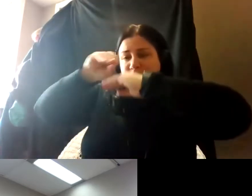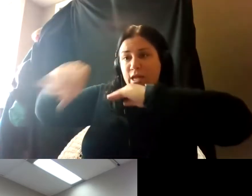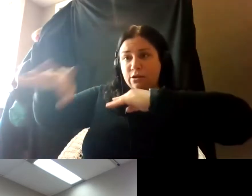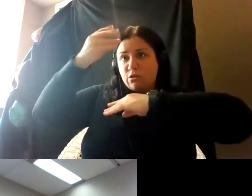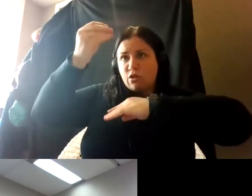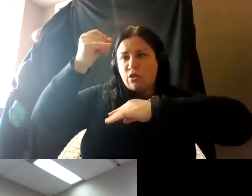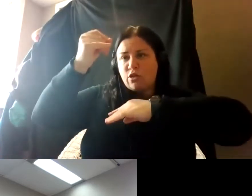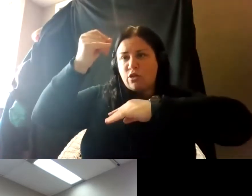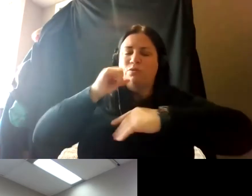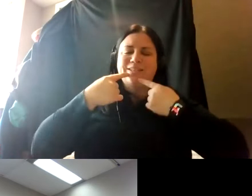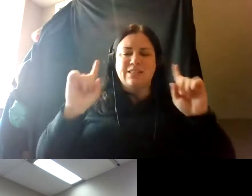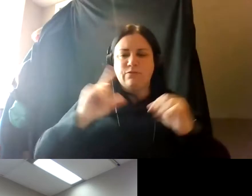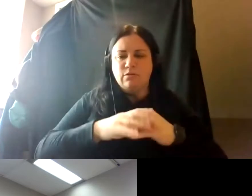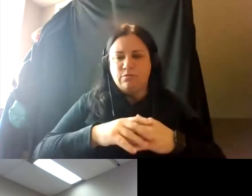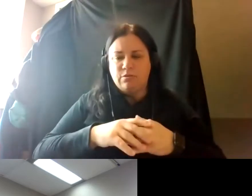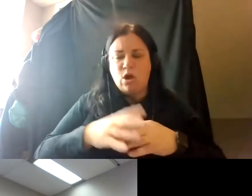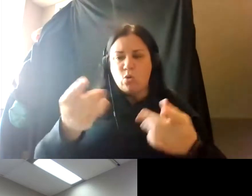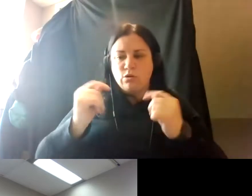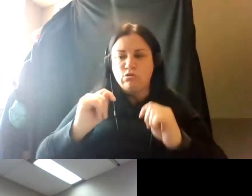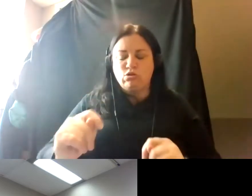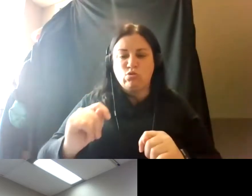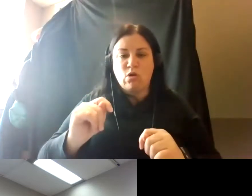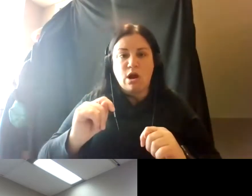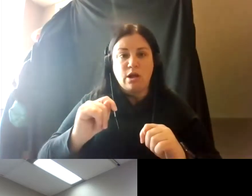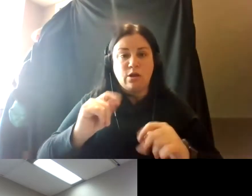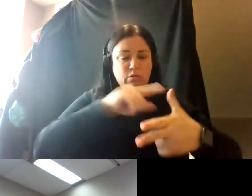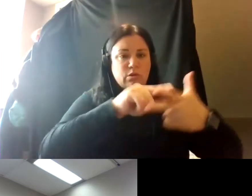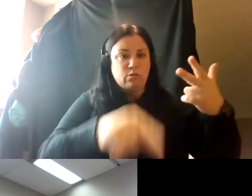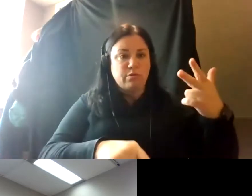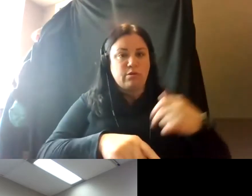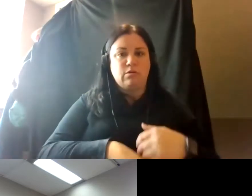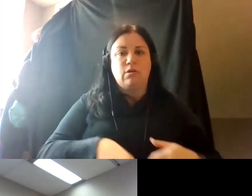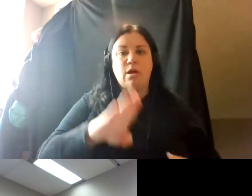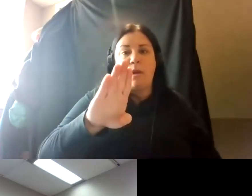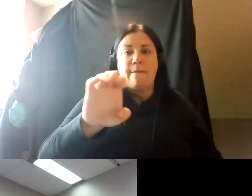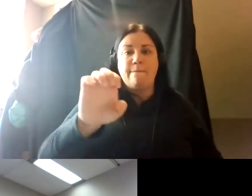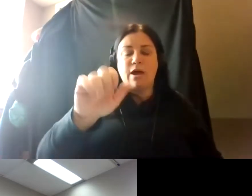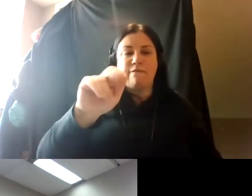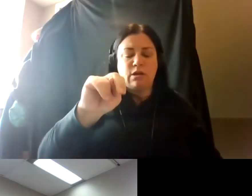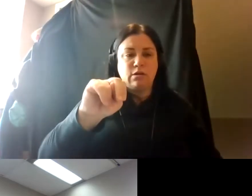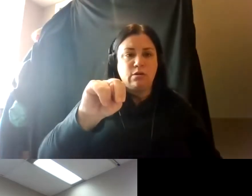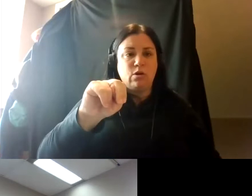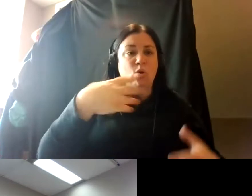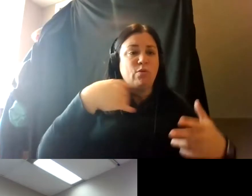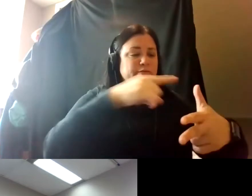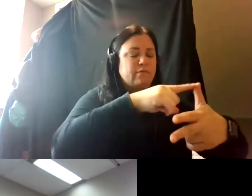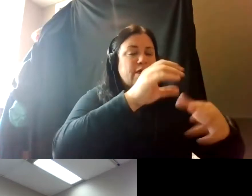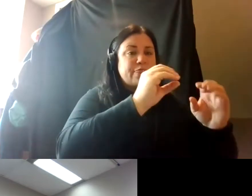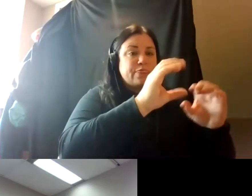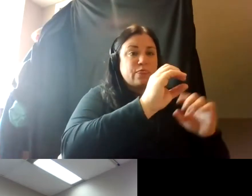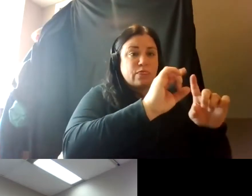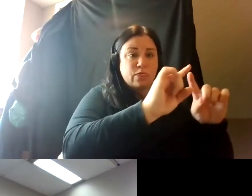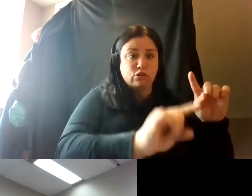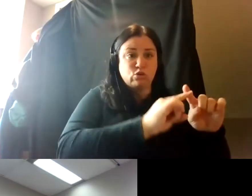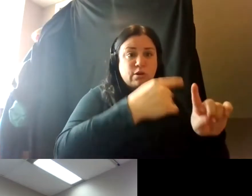work out. So I want to try something with all of you right now, the three of you. Now, Bevan, again, we have the circle, the plus, the wavy line, we have